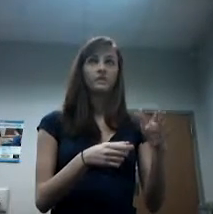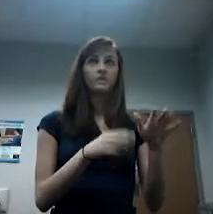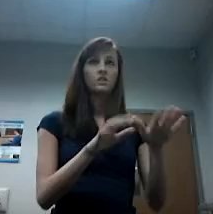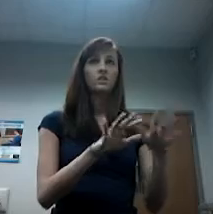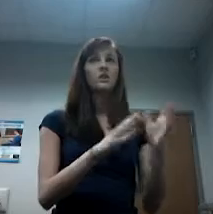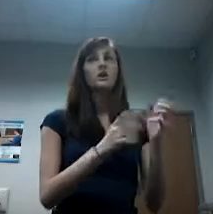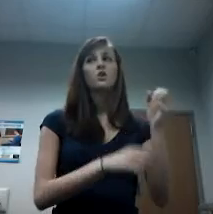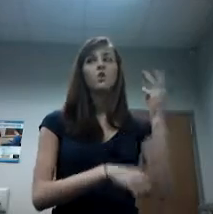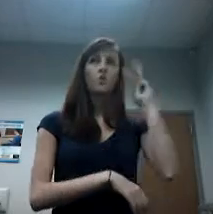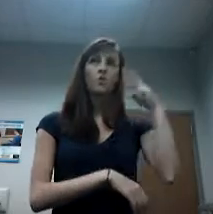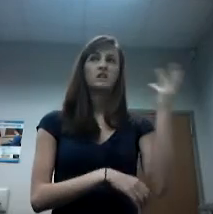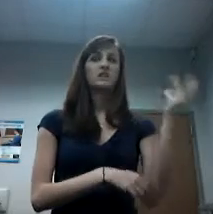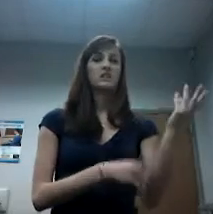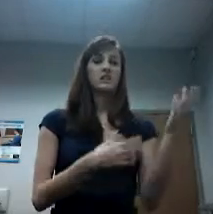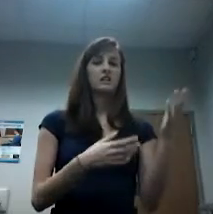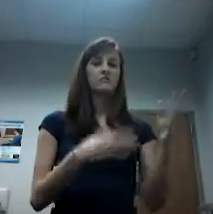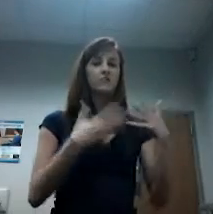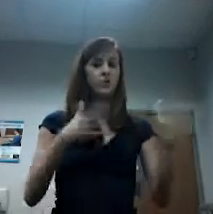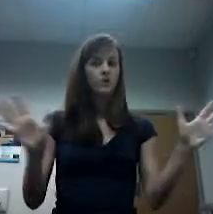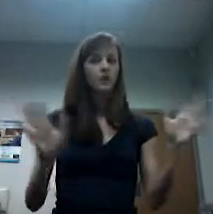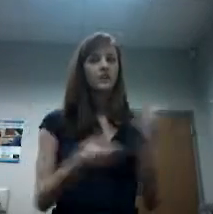leave. So it saved the city of Boston.